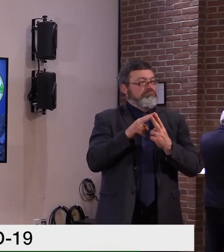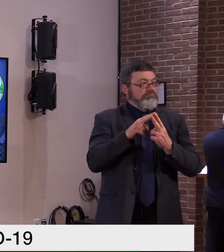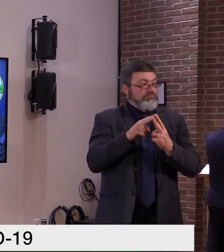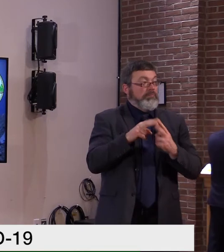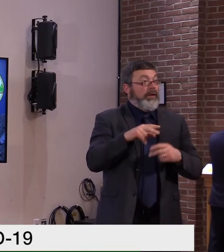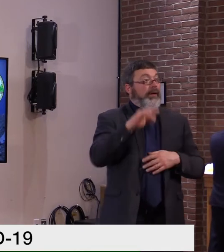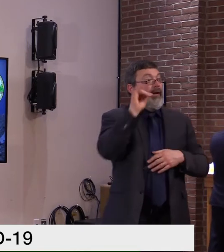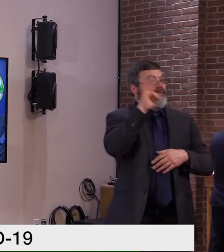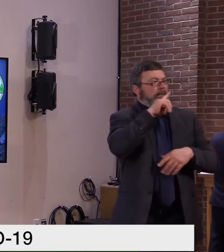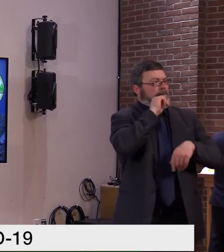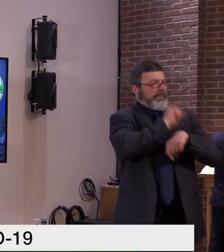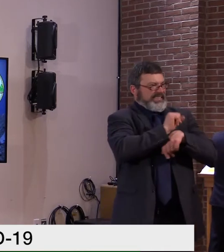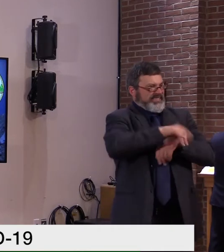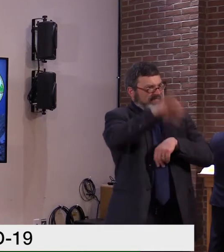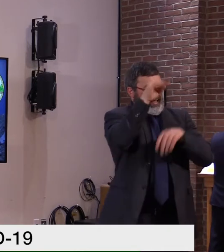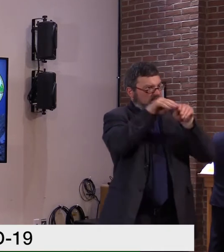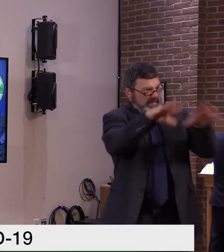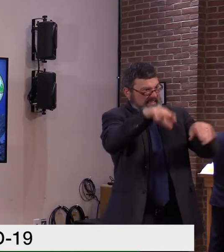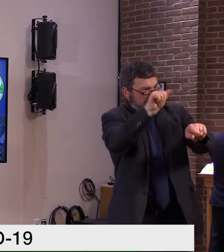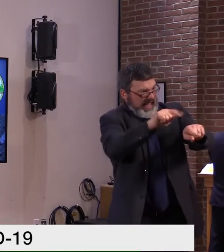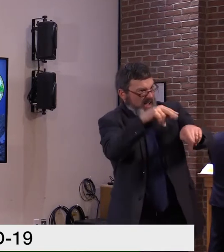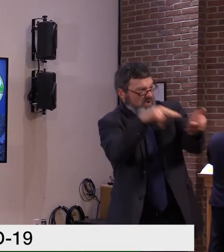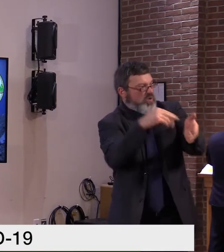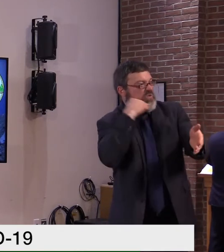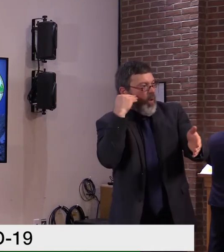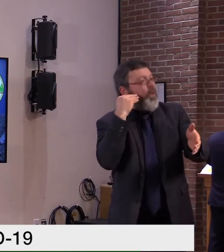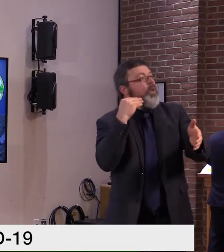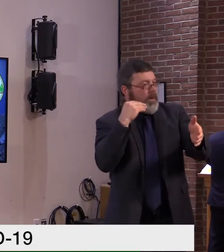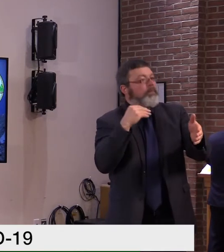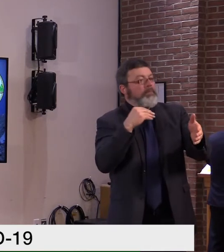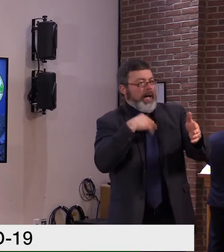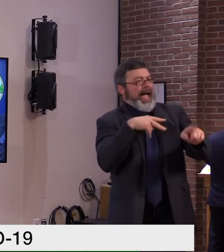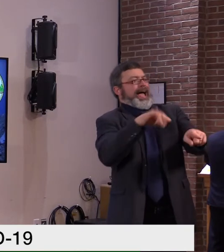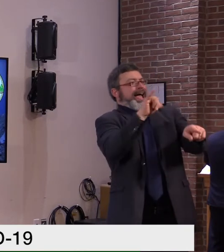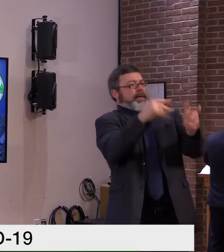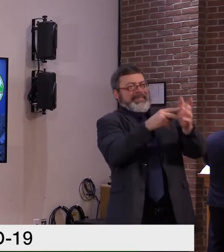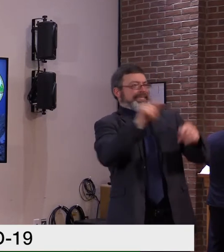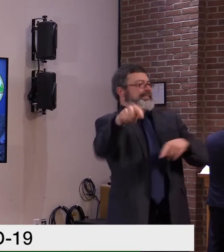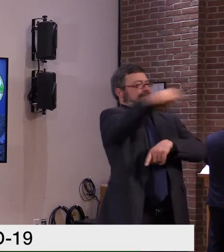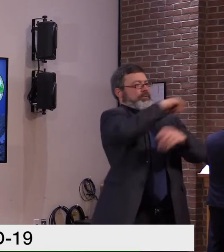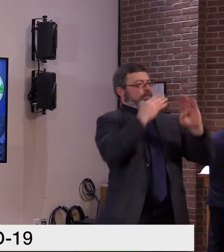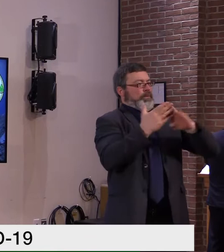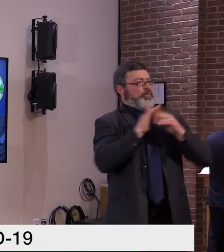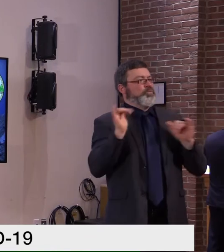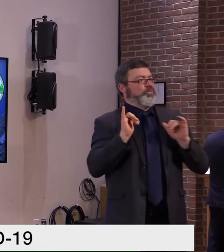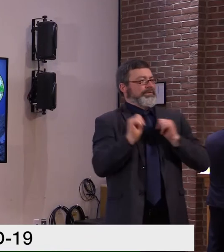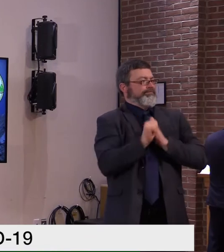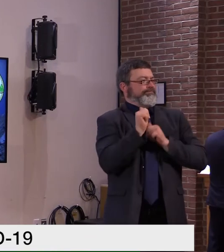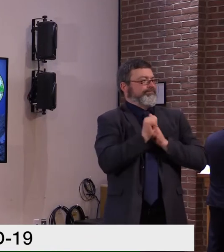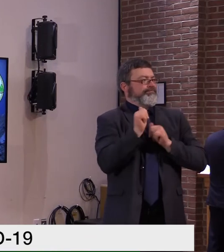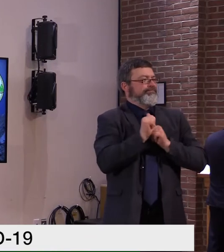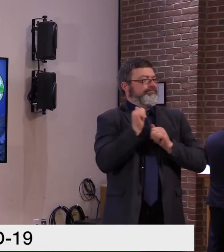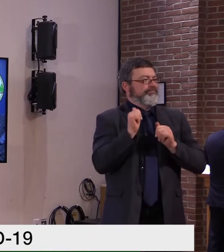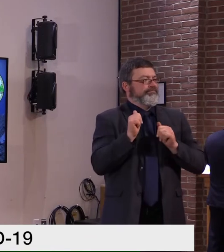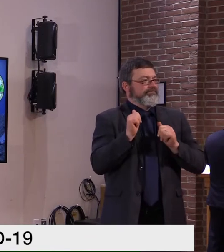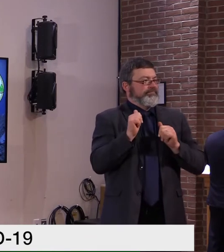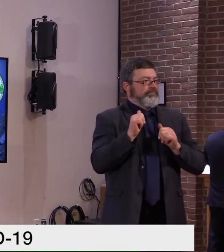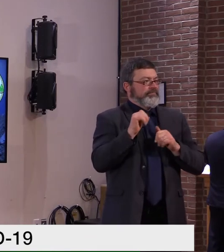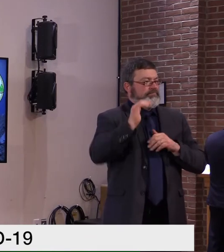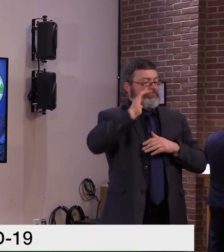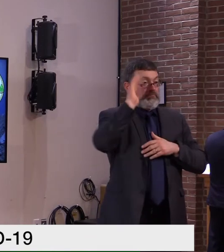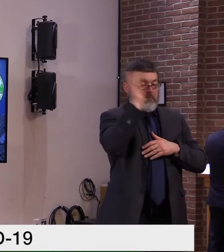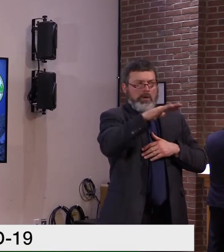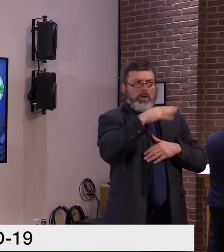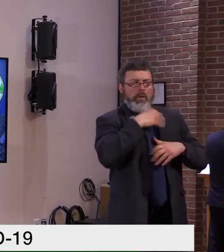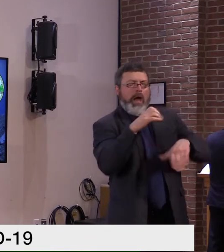when the virus prevalence in a region is high. And we will, of course, ensure that PPE supplies are sufficient to meet